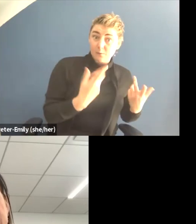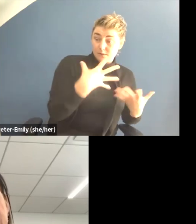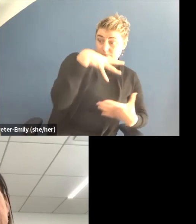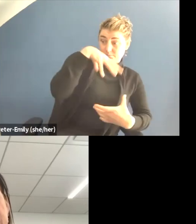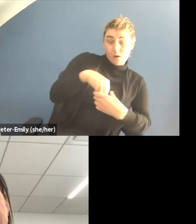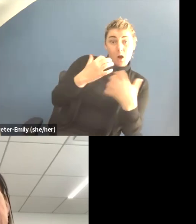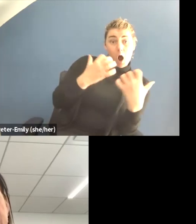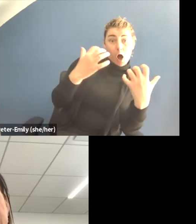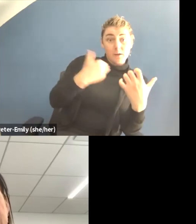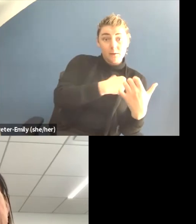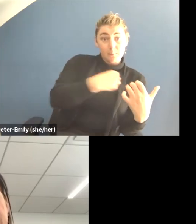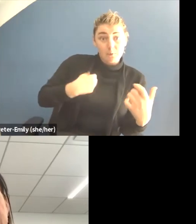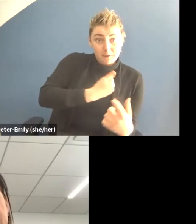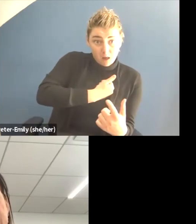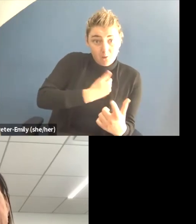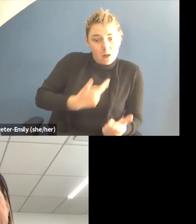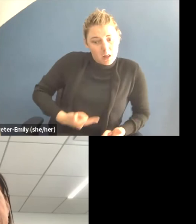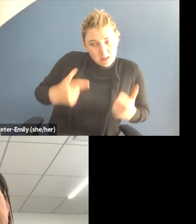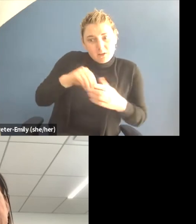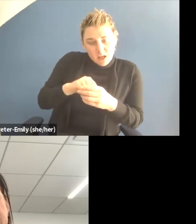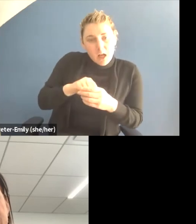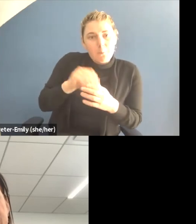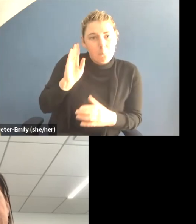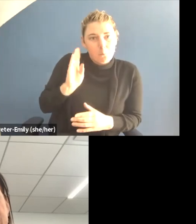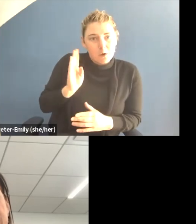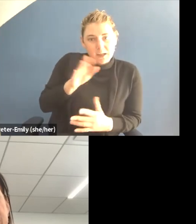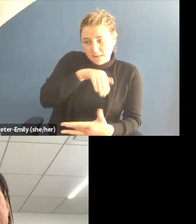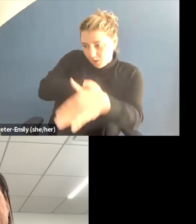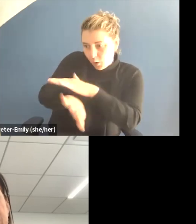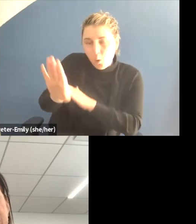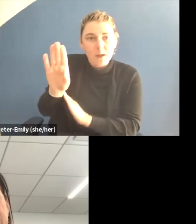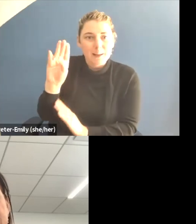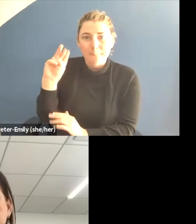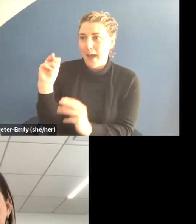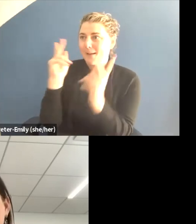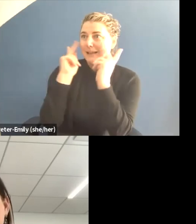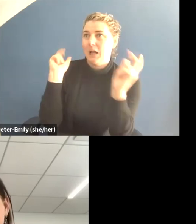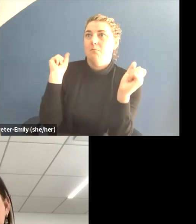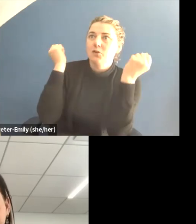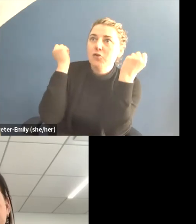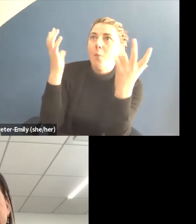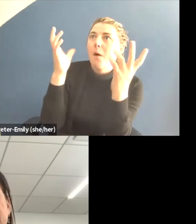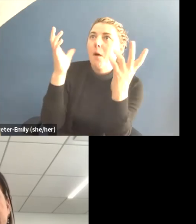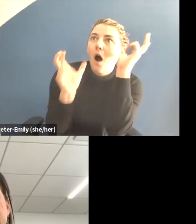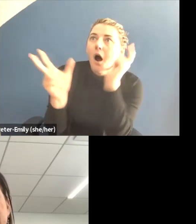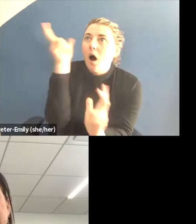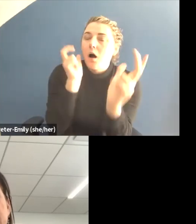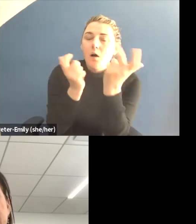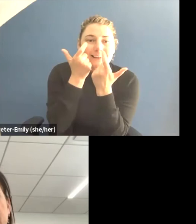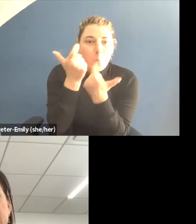living in Brooklyn and coming to BAM to see so much as an audience member and